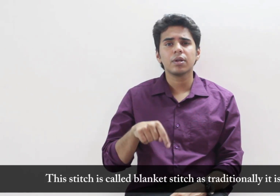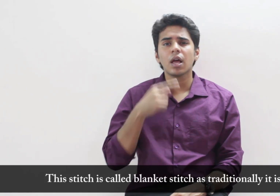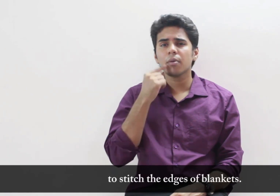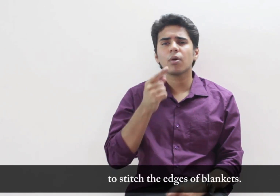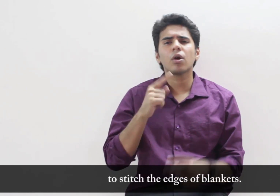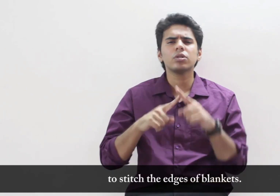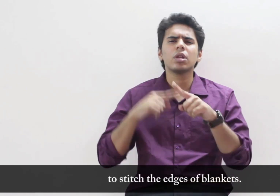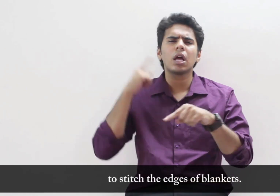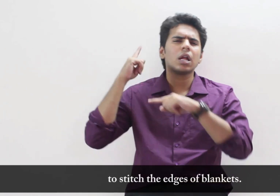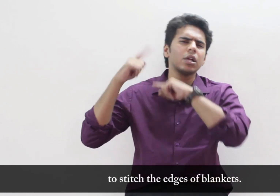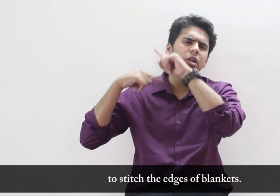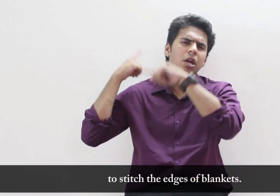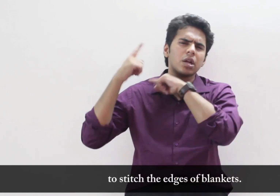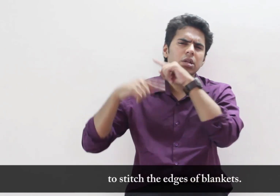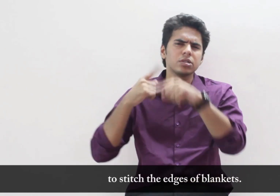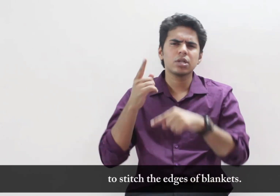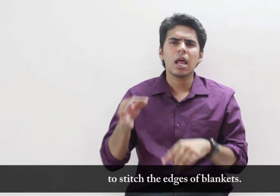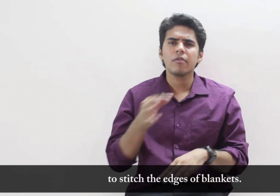to stitch the edges of blankets.